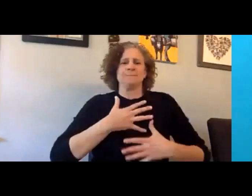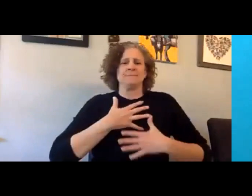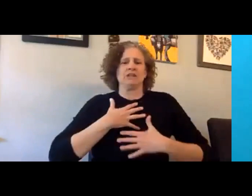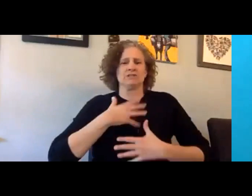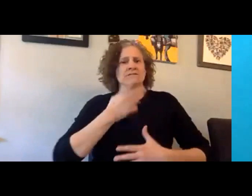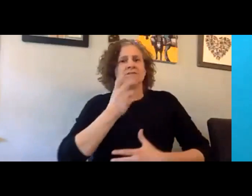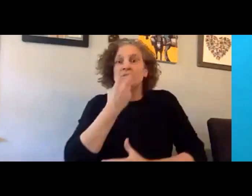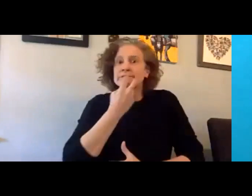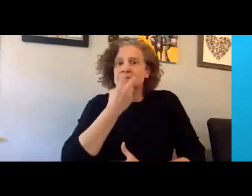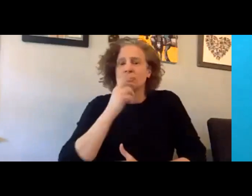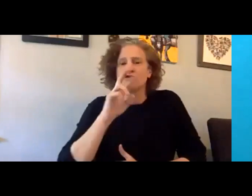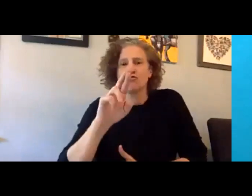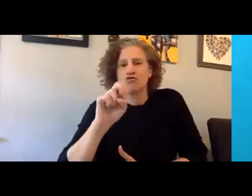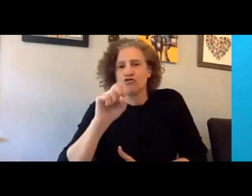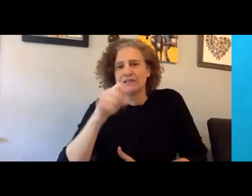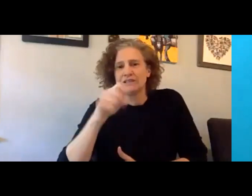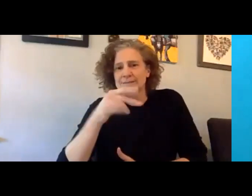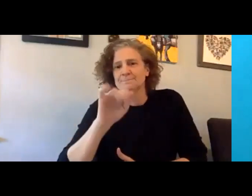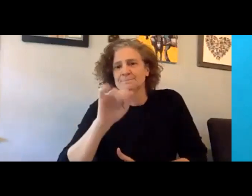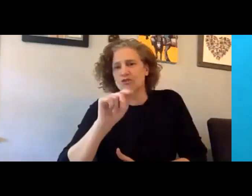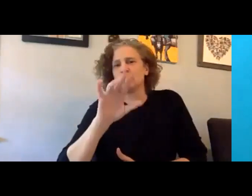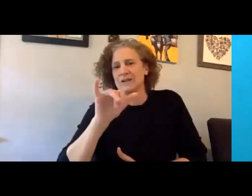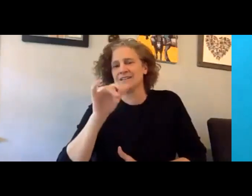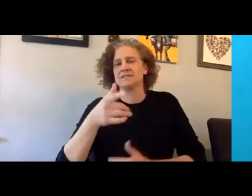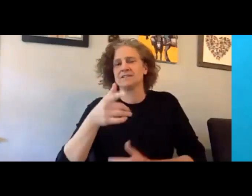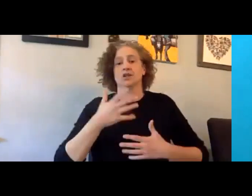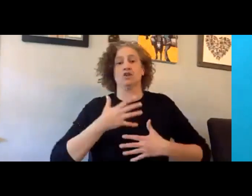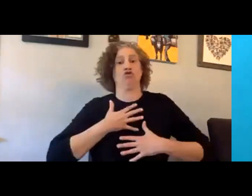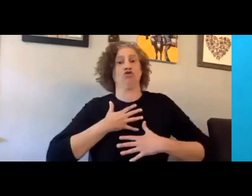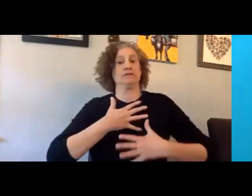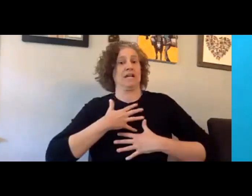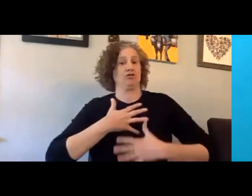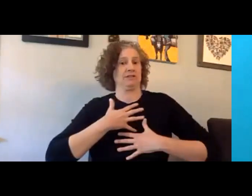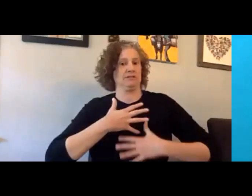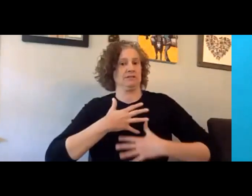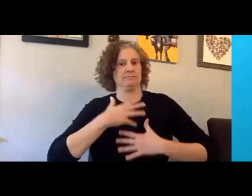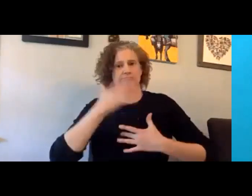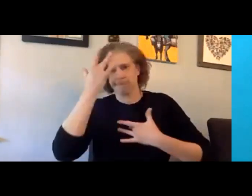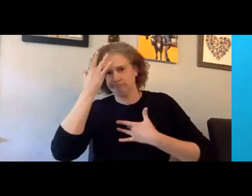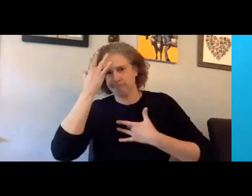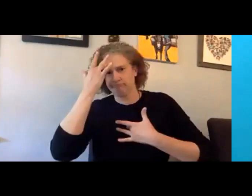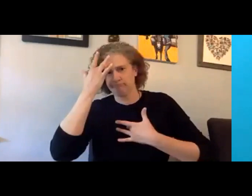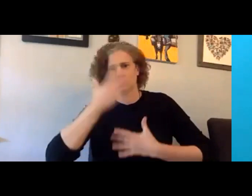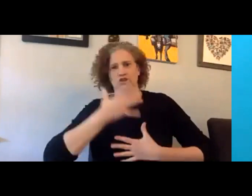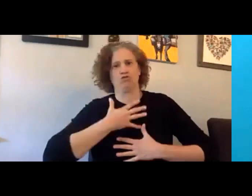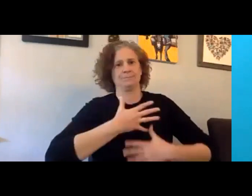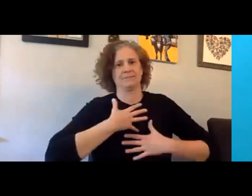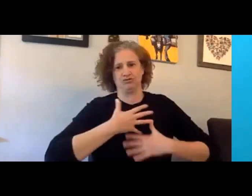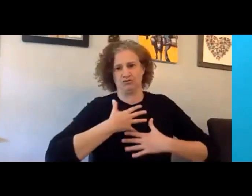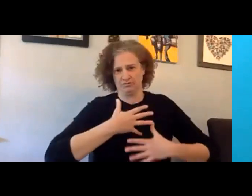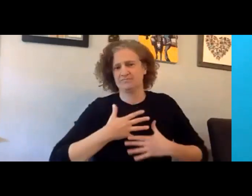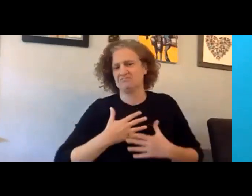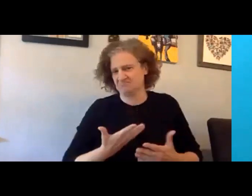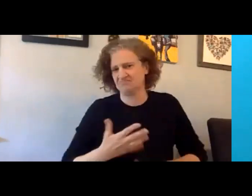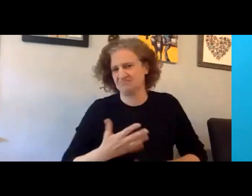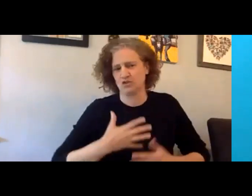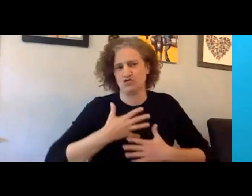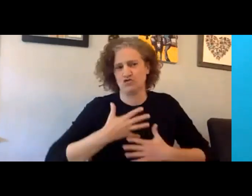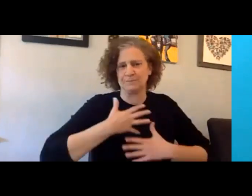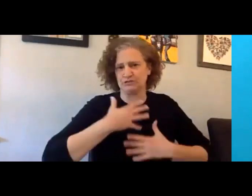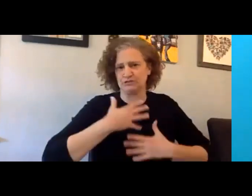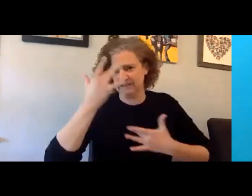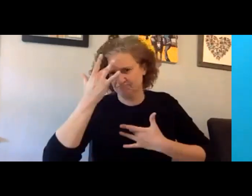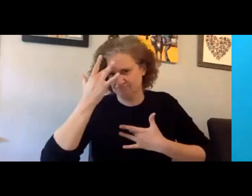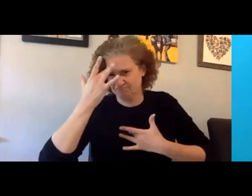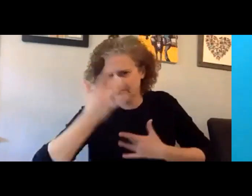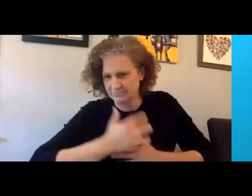pneumonia. And then respiratory, you might mouth respiratory and you sign it like this. Respiratory illness,